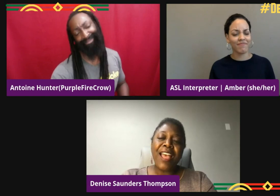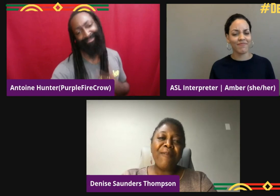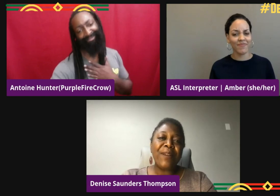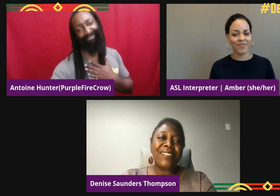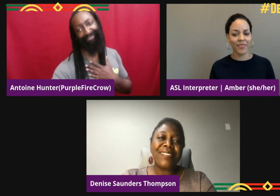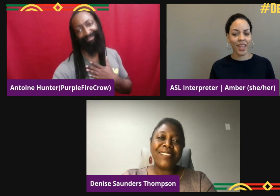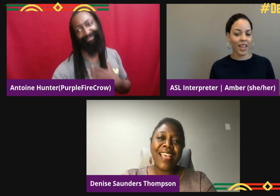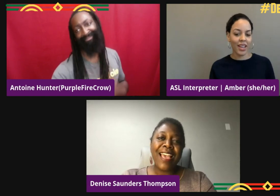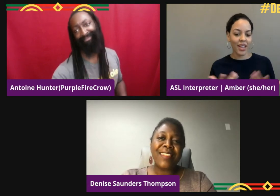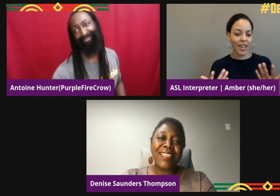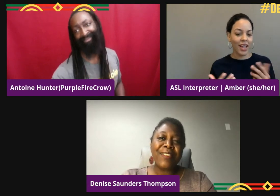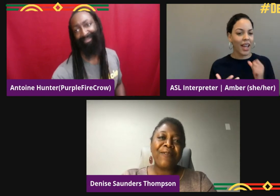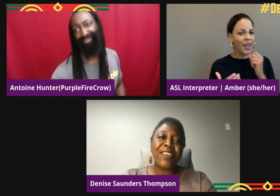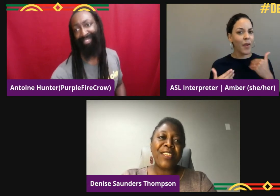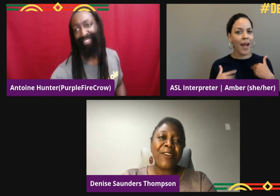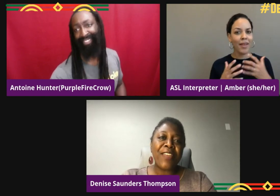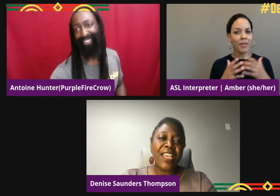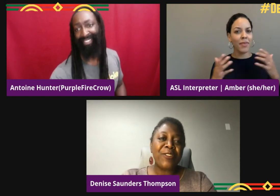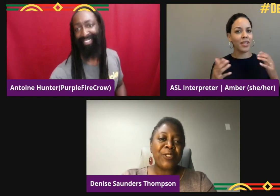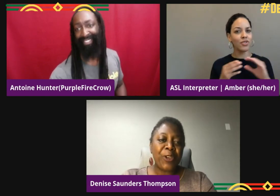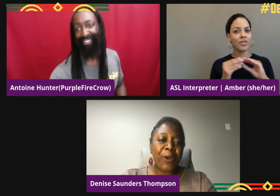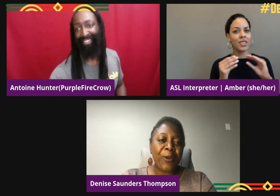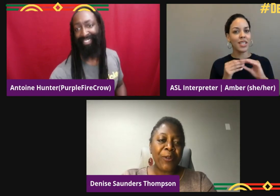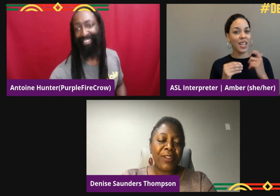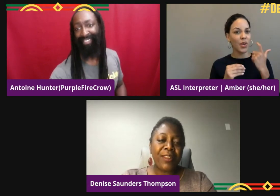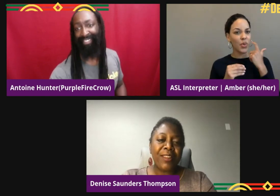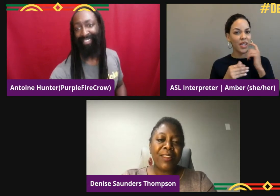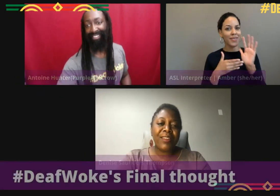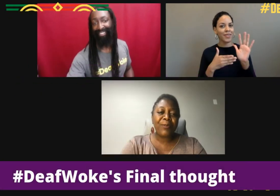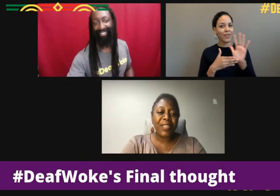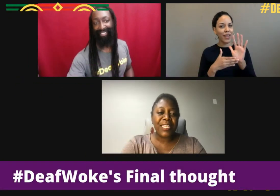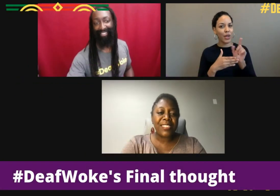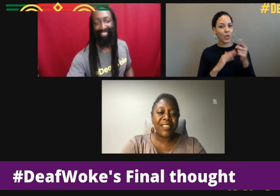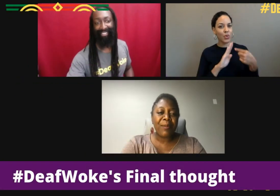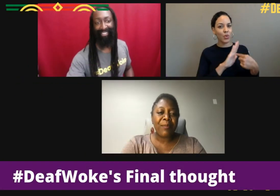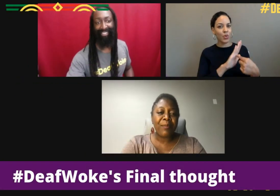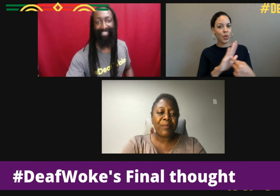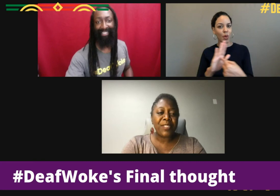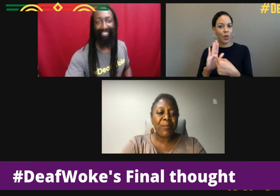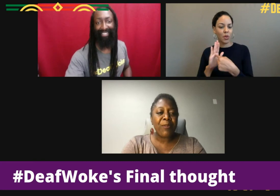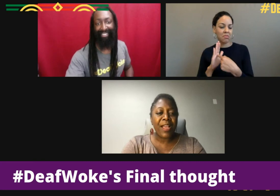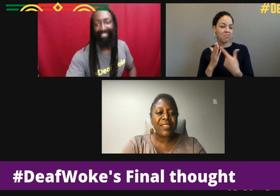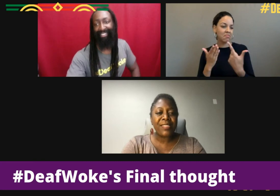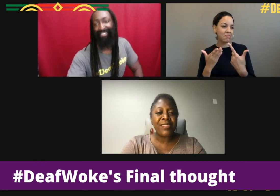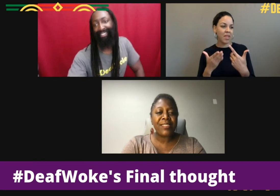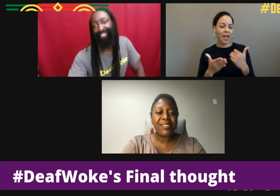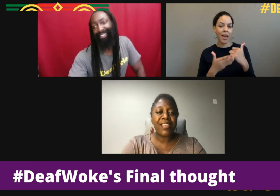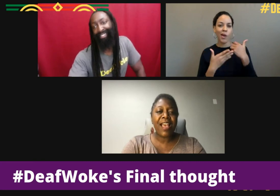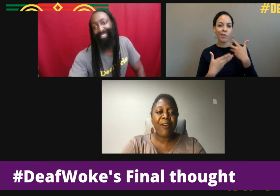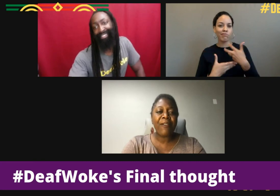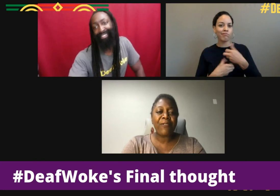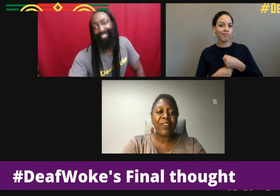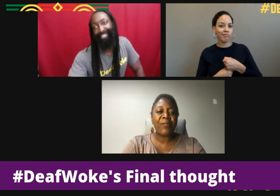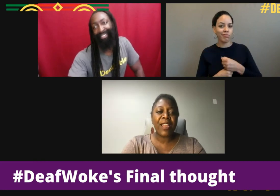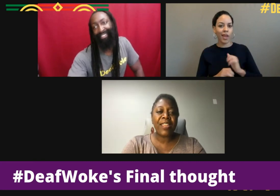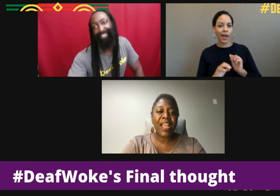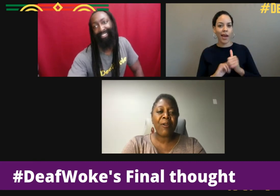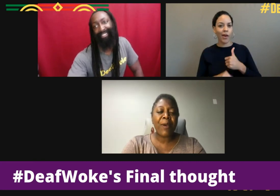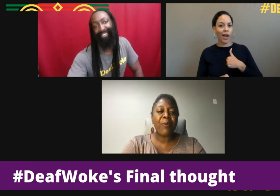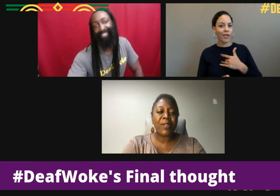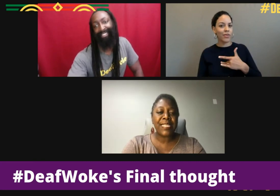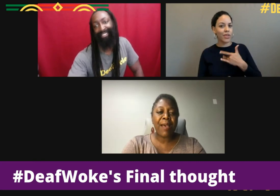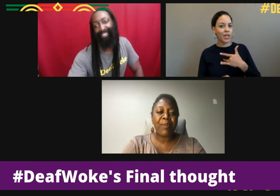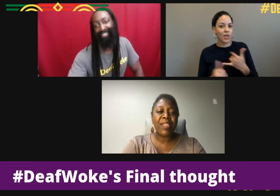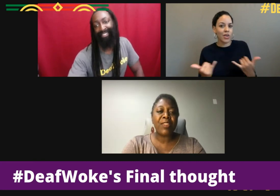I don't have much to say. I think the video that you showed really summarizes how I feel right